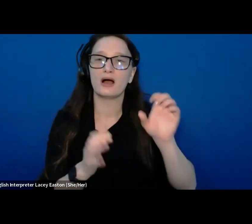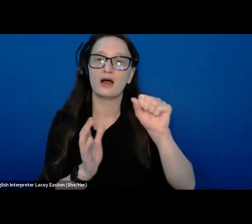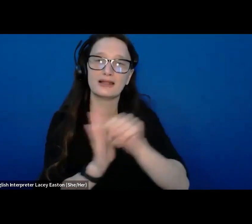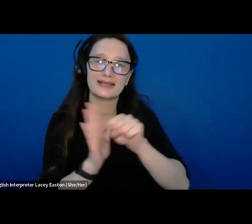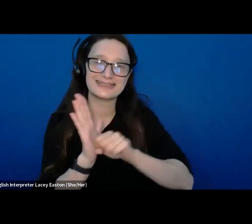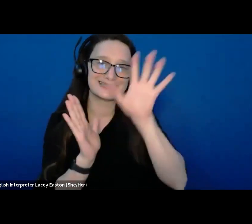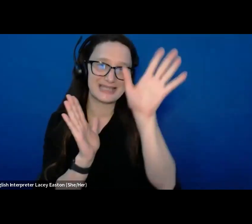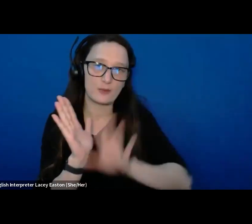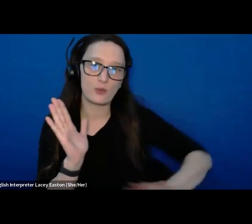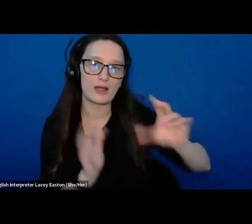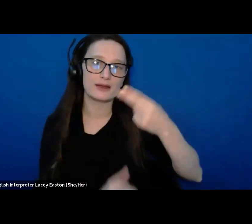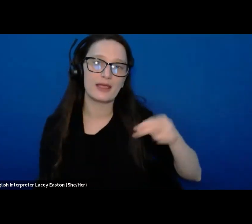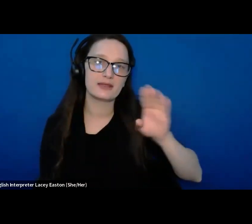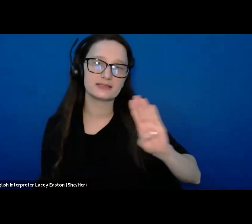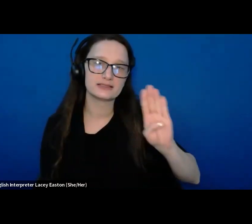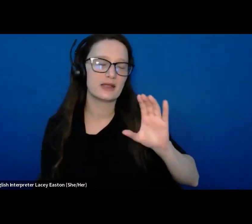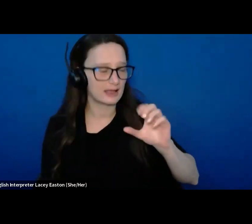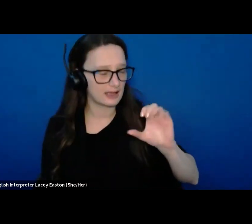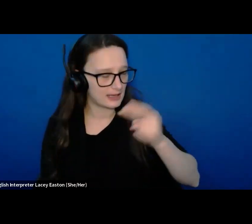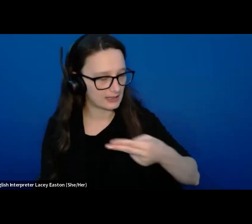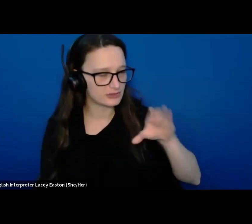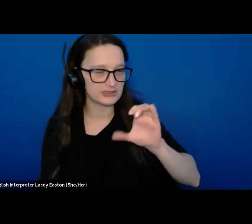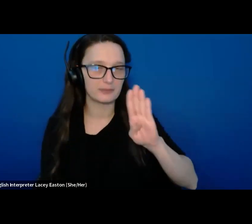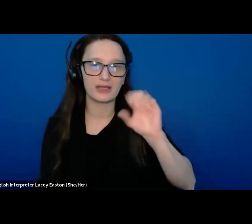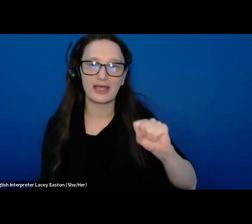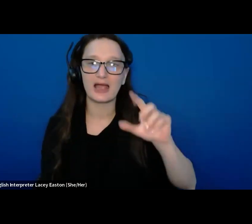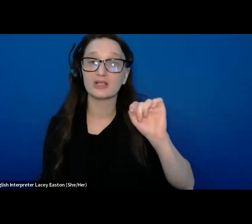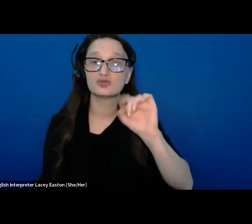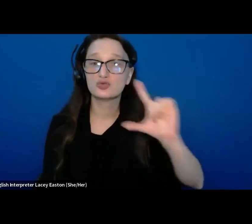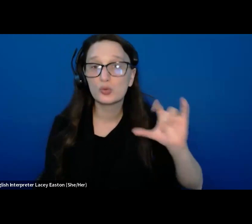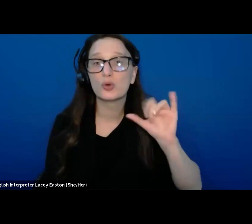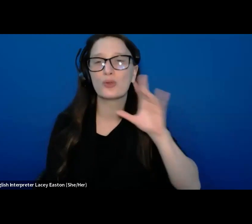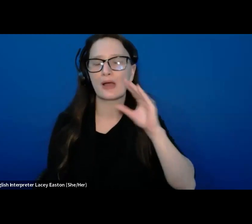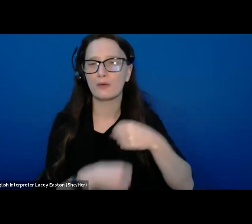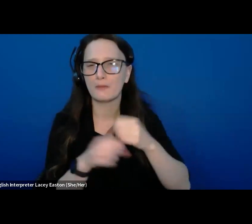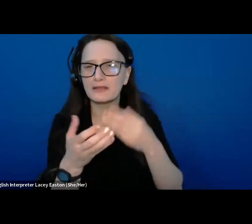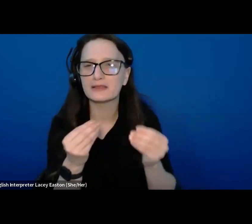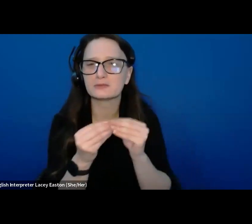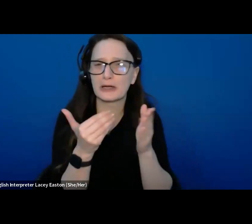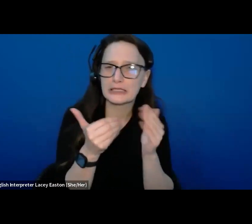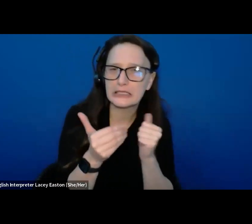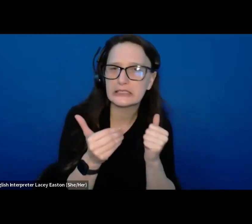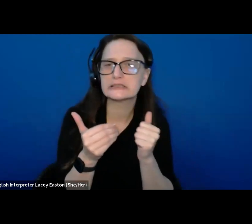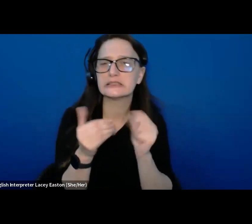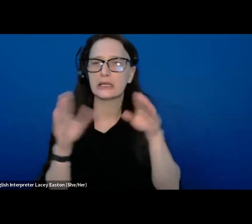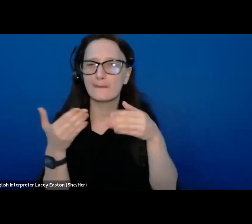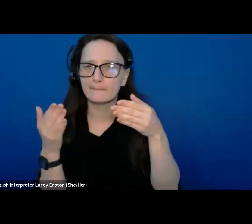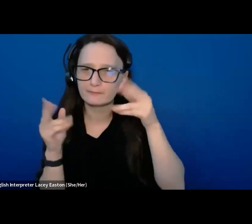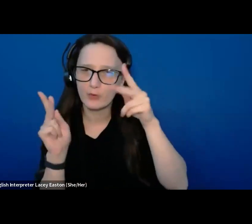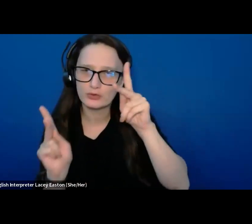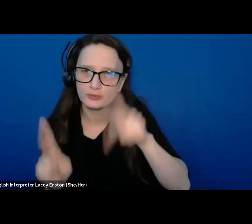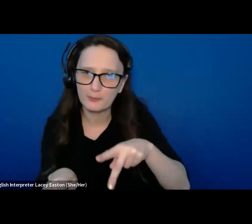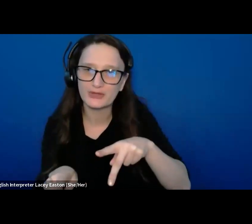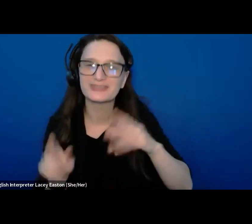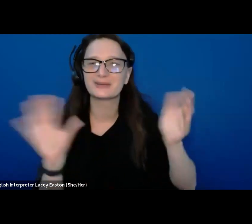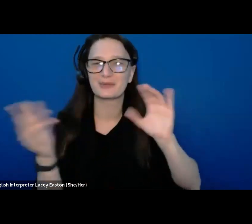that will be a little bit easier and more understandable and maybe a little bit more person-centered than what DDS currently